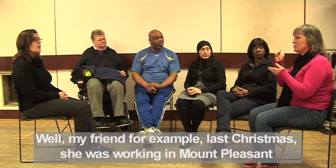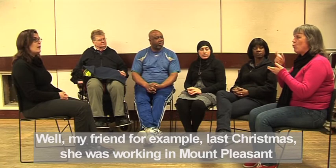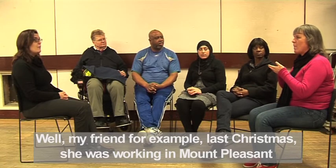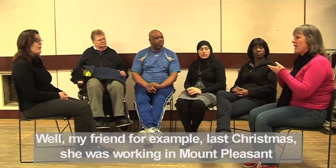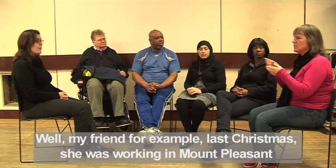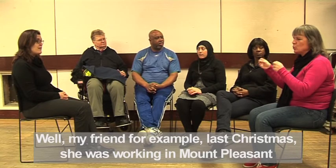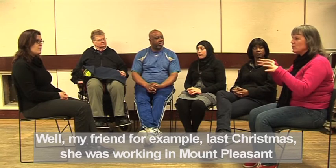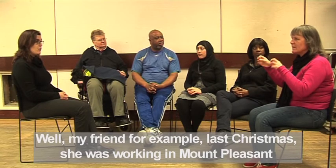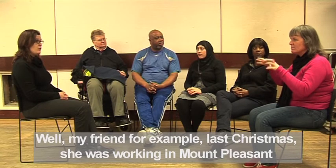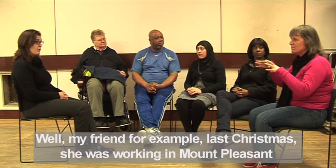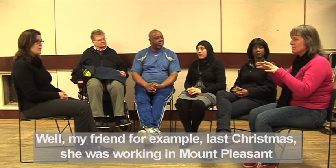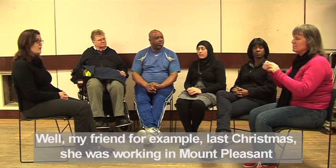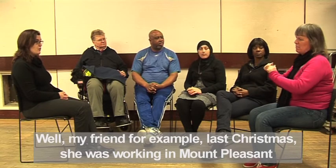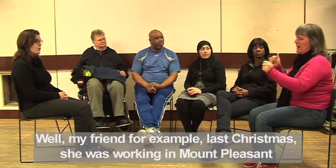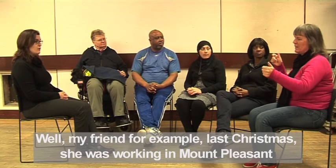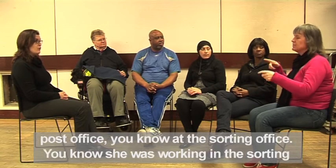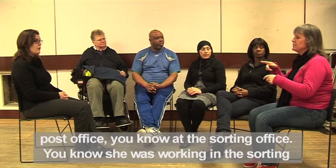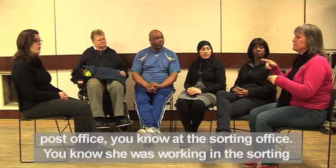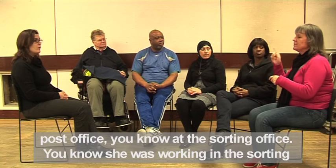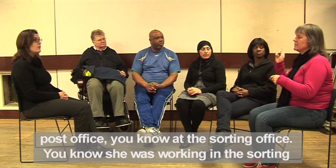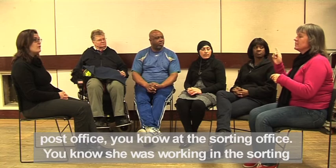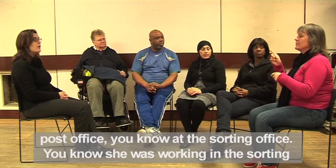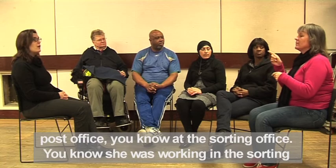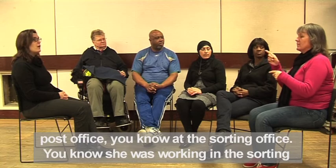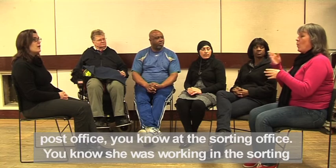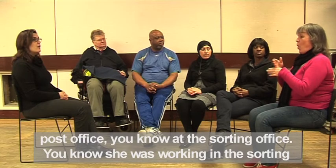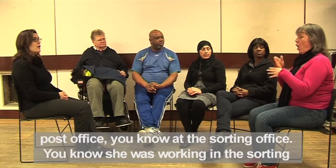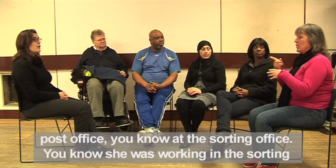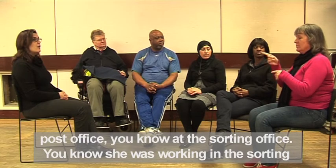in Mount Pleasant Post Office, at the sorting office.